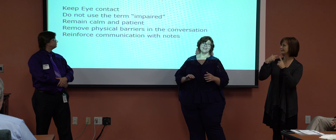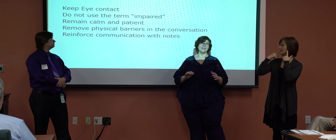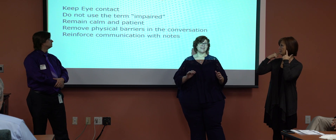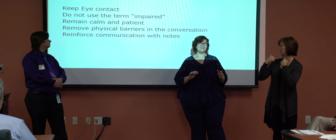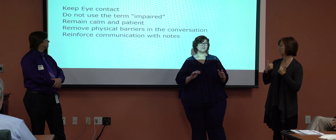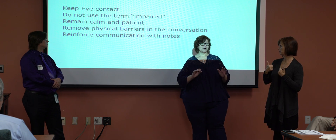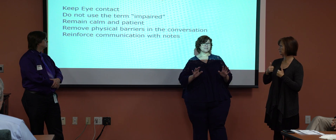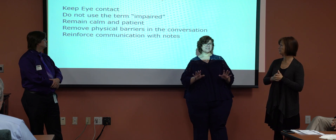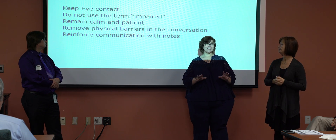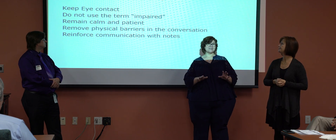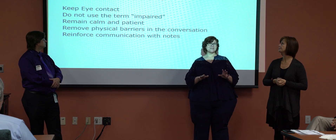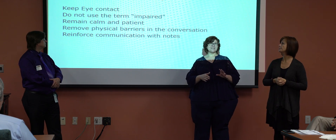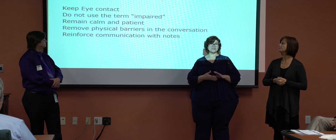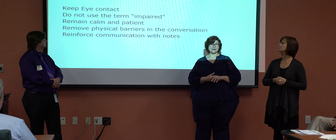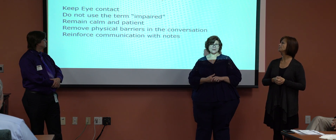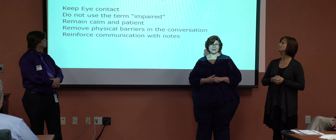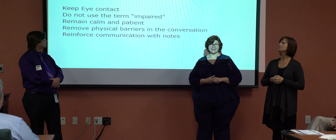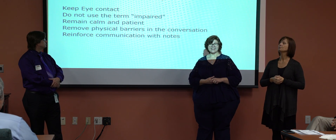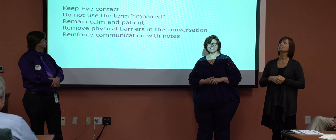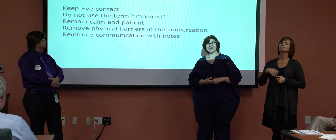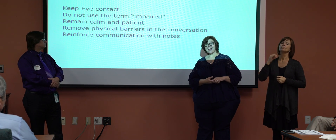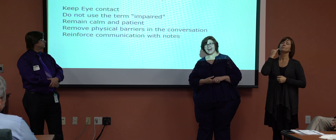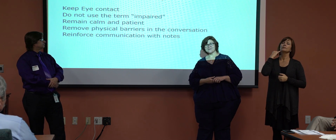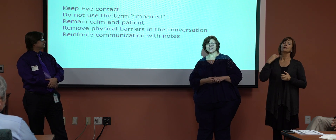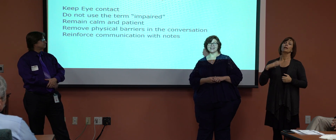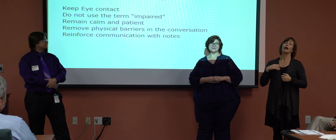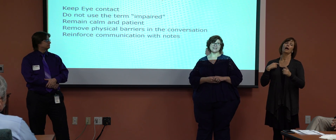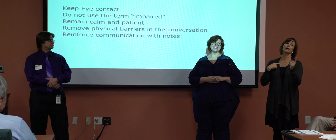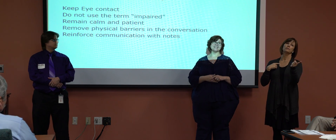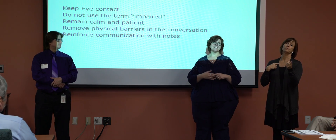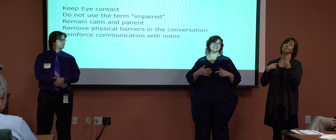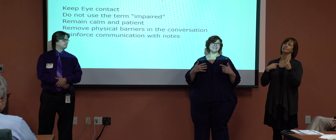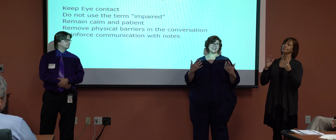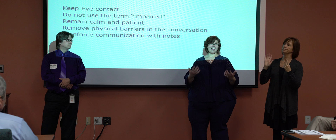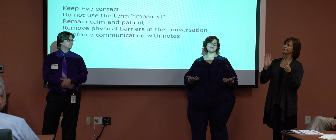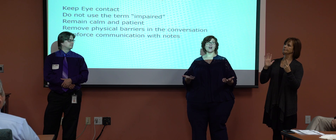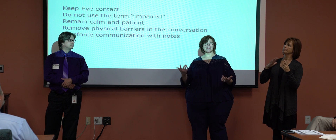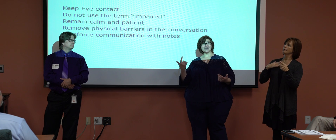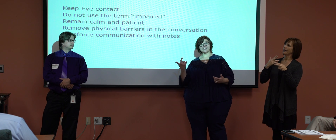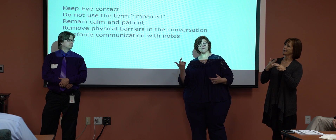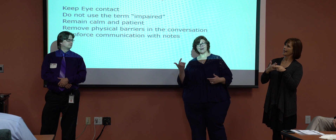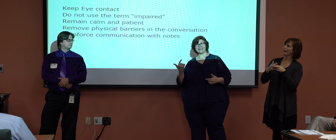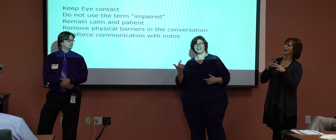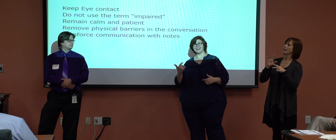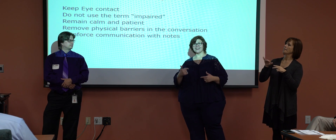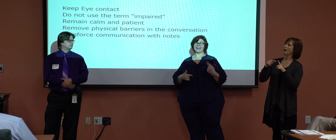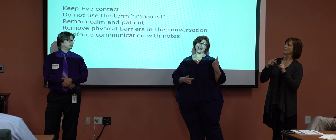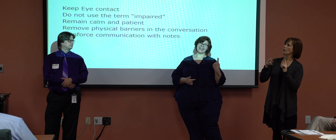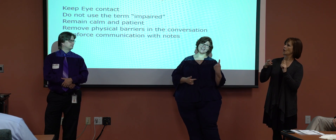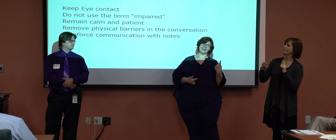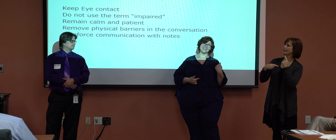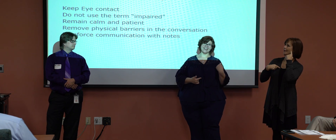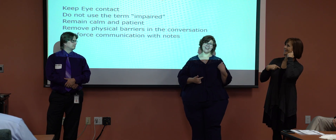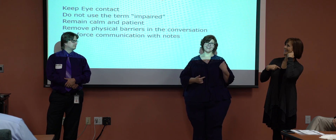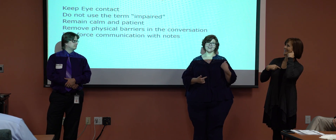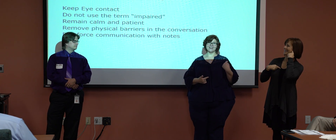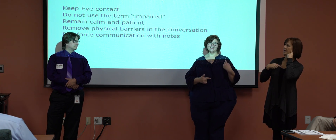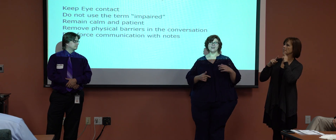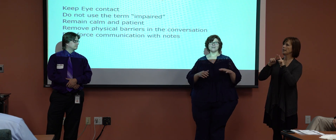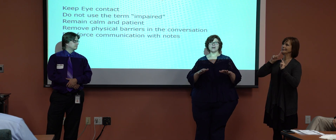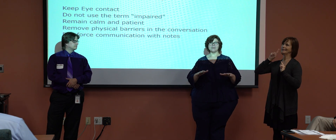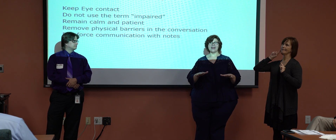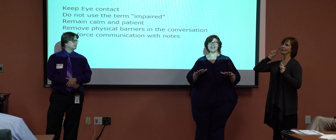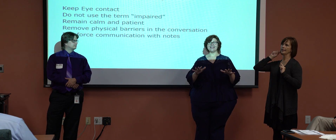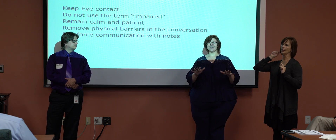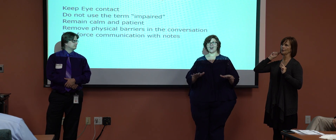there. If a person comes in your door and they say, hi, my name is, and I'm hard of hearing in one ear, and I can't hear out the other,